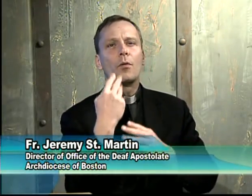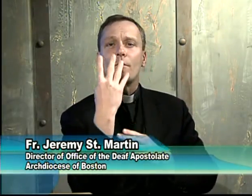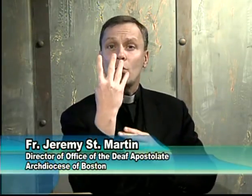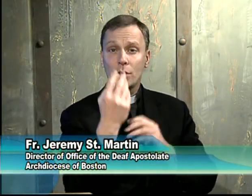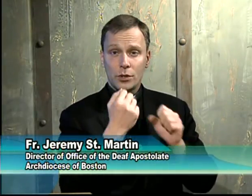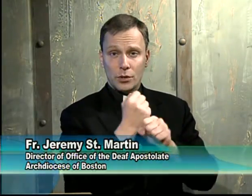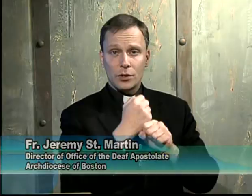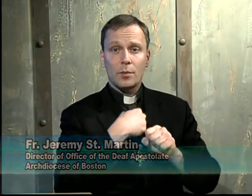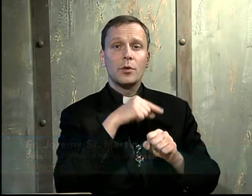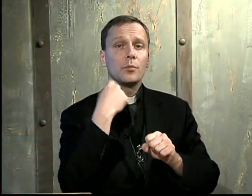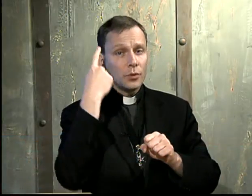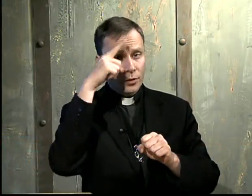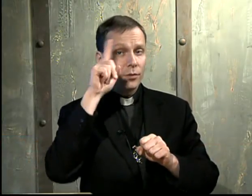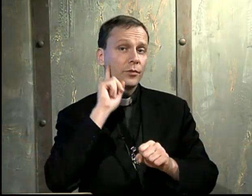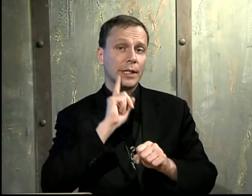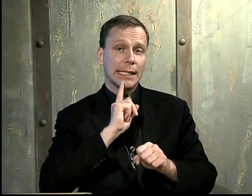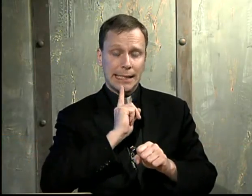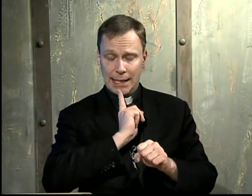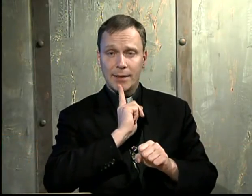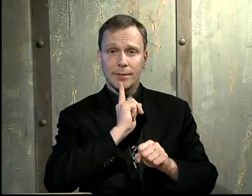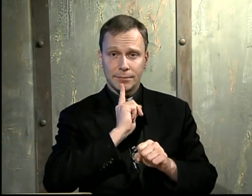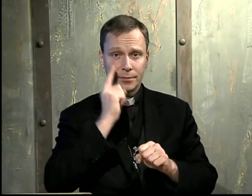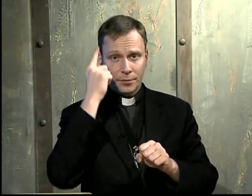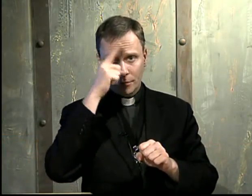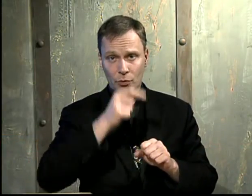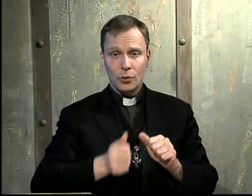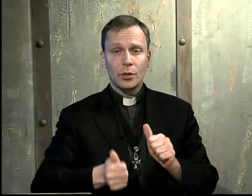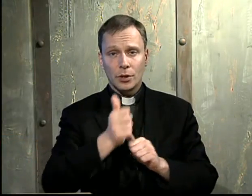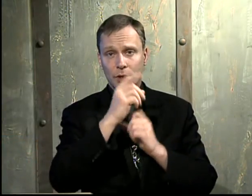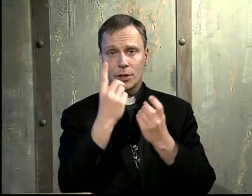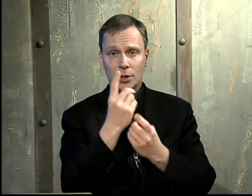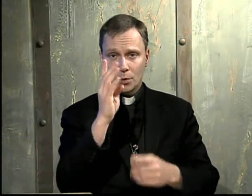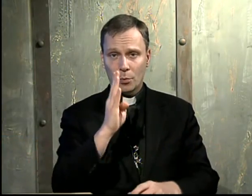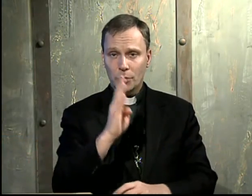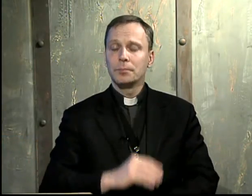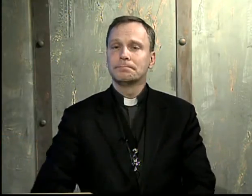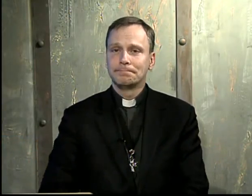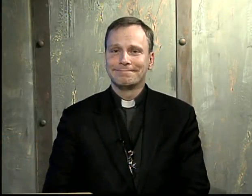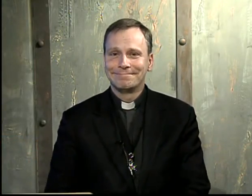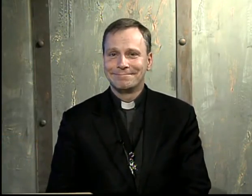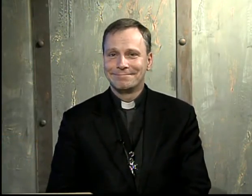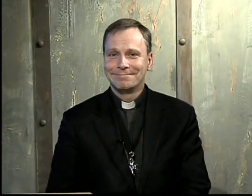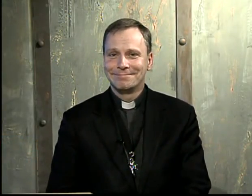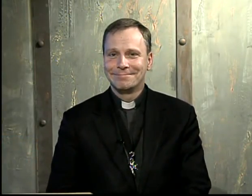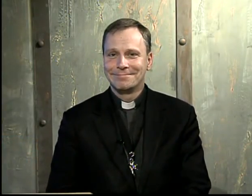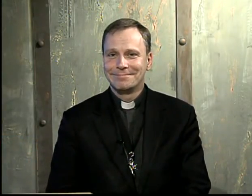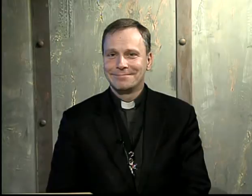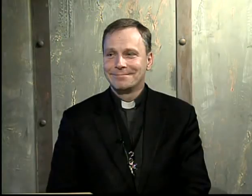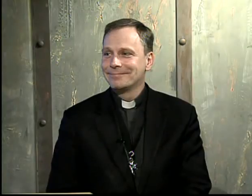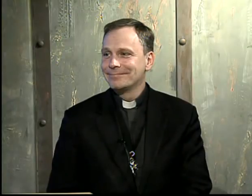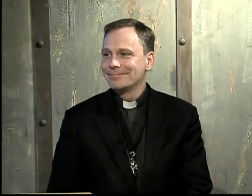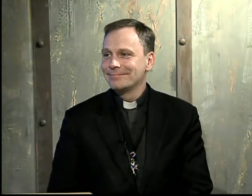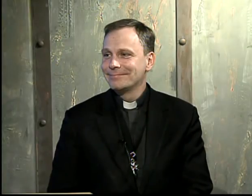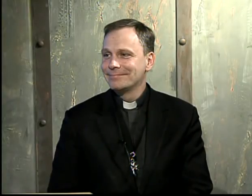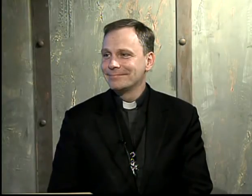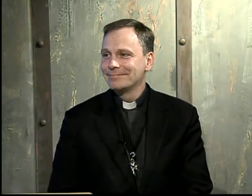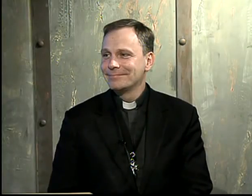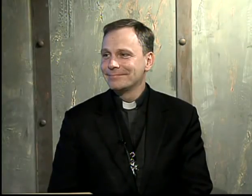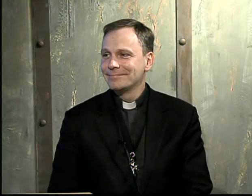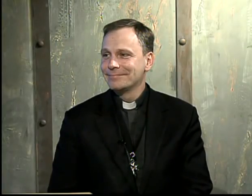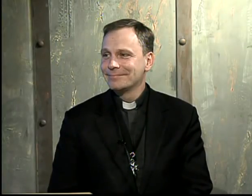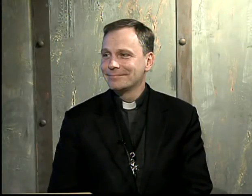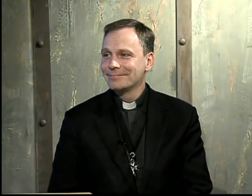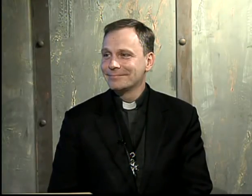And now, for the past 4 years, I'm a priest. I've been the priest for the deaf here at the Archdiocese of Boston.